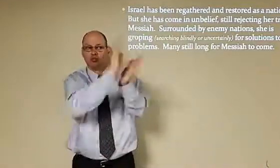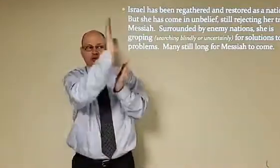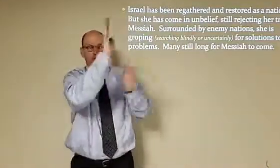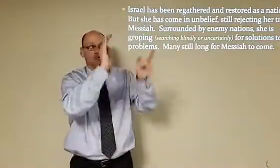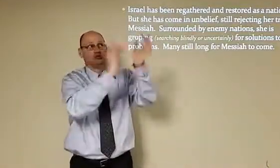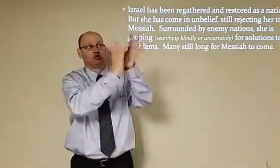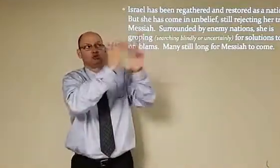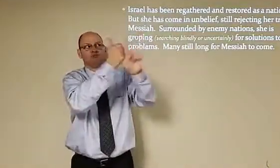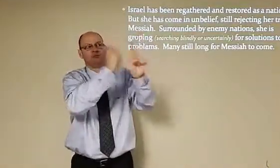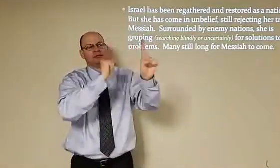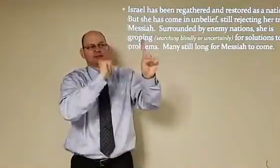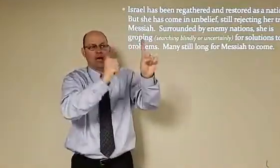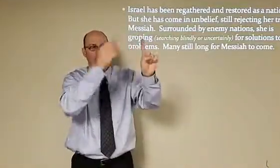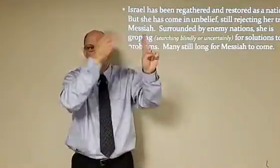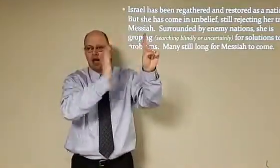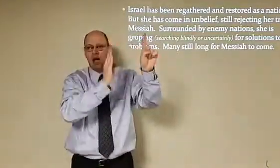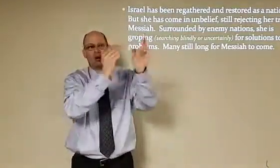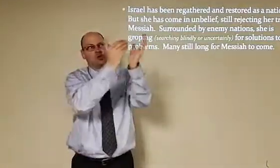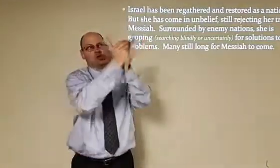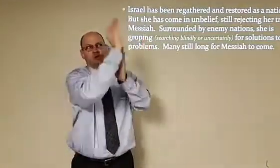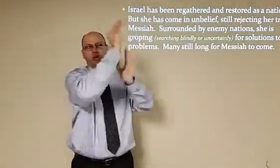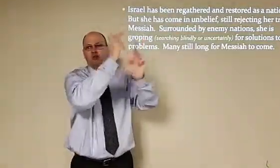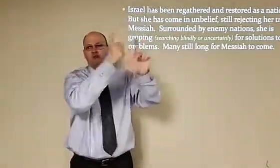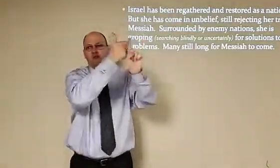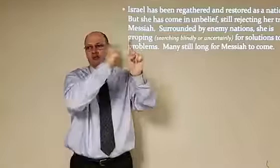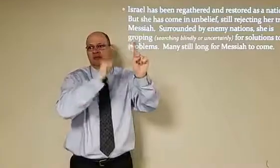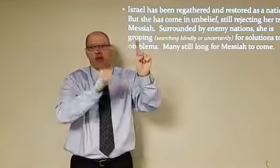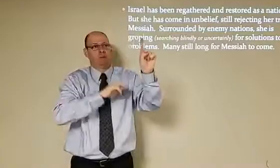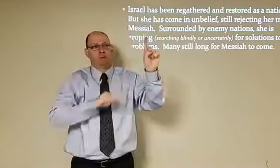So Israel's already been restored as a nation.